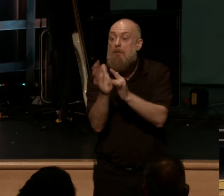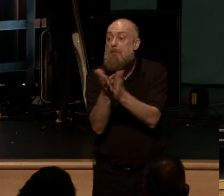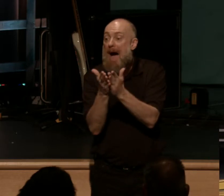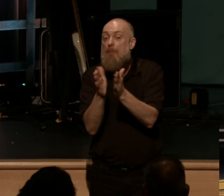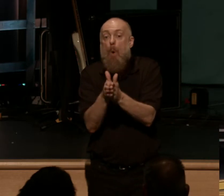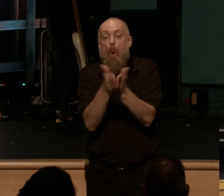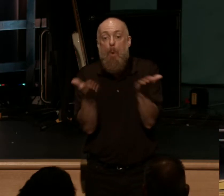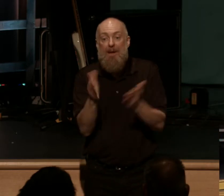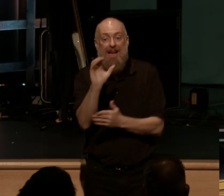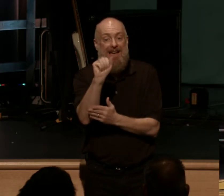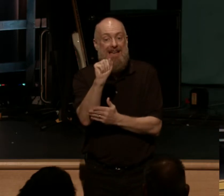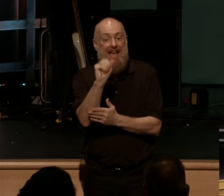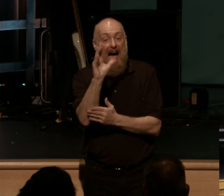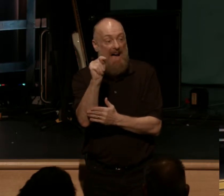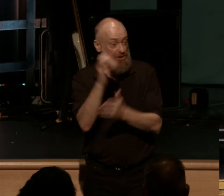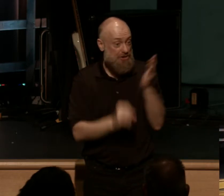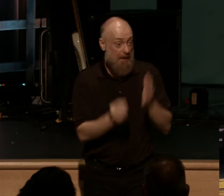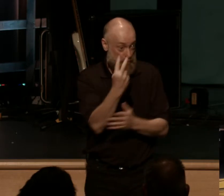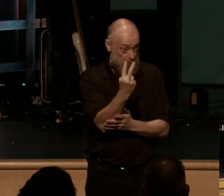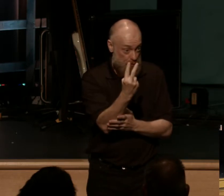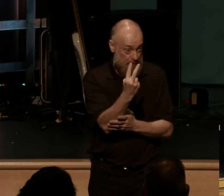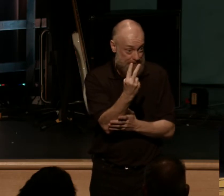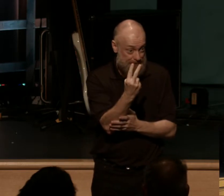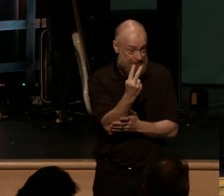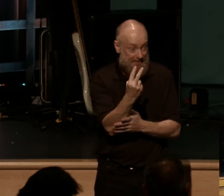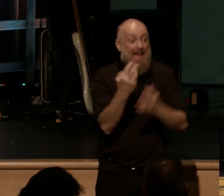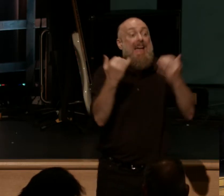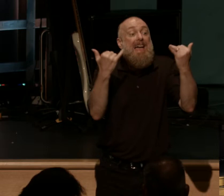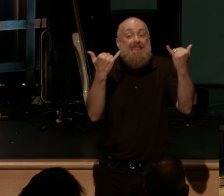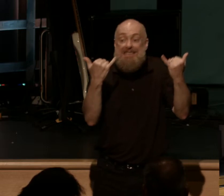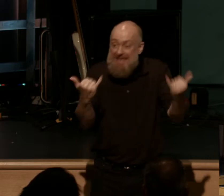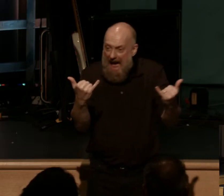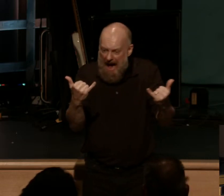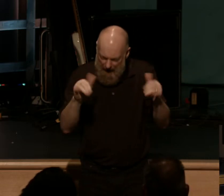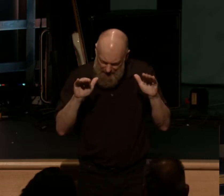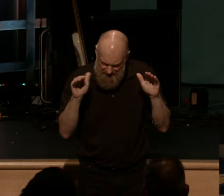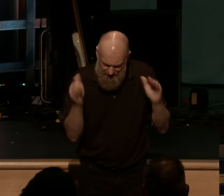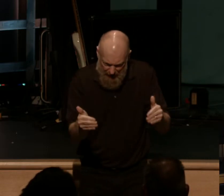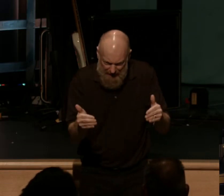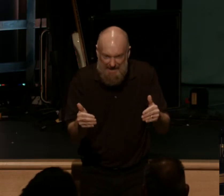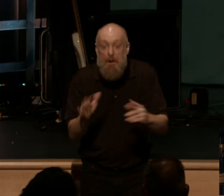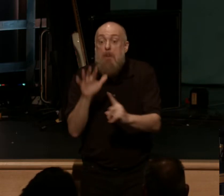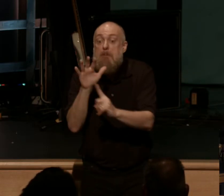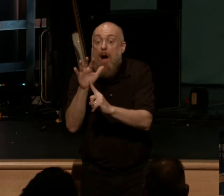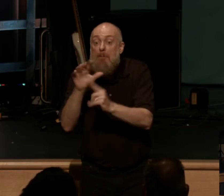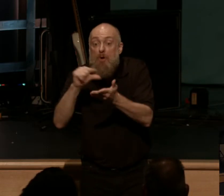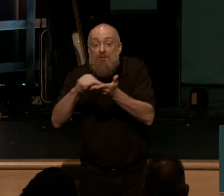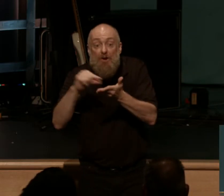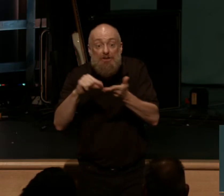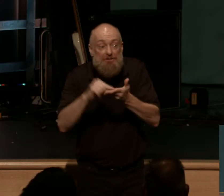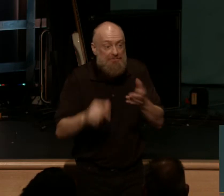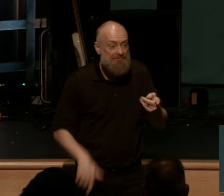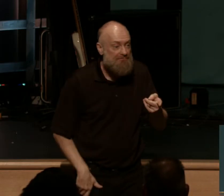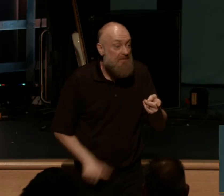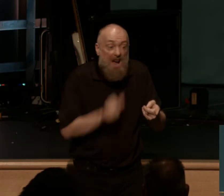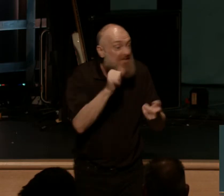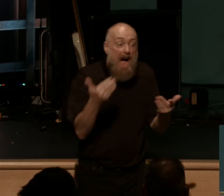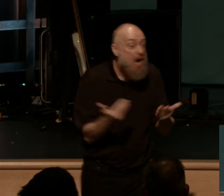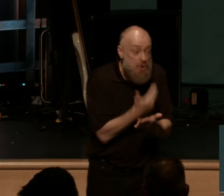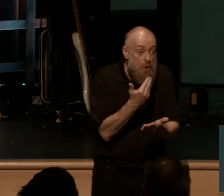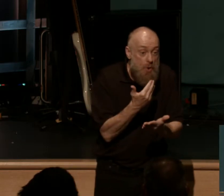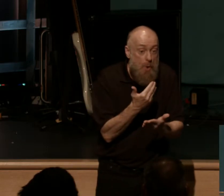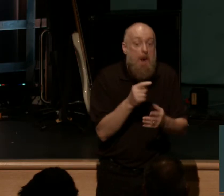Acts chapter 2. Acts chapter 2, we're looking at some very familiar verses. It's not new, but